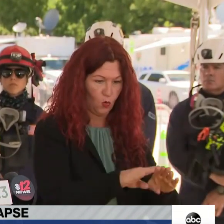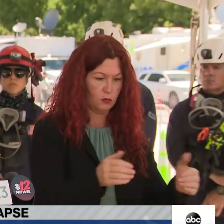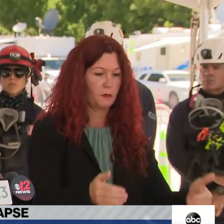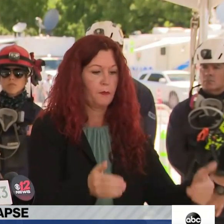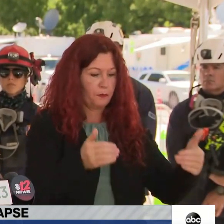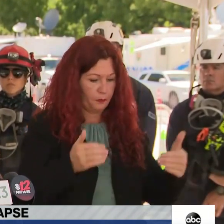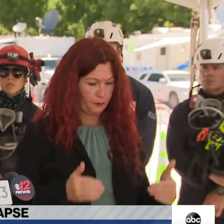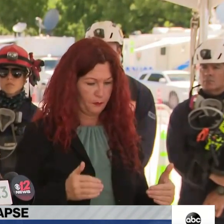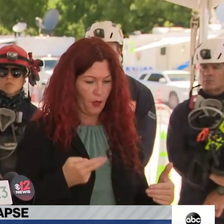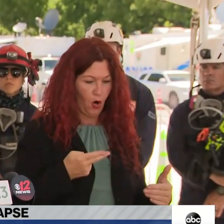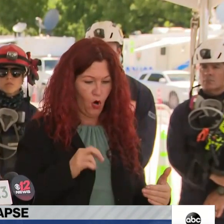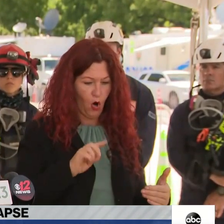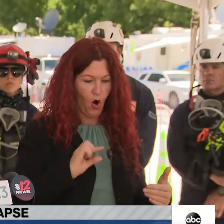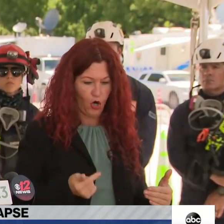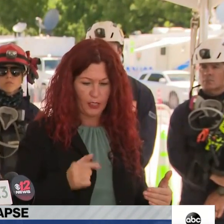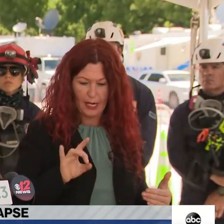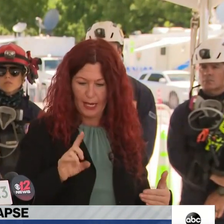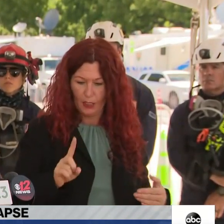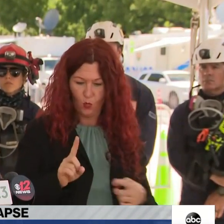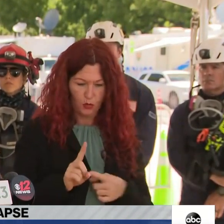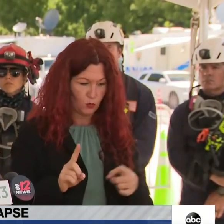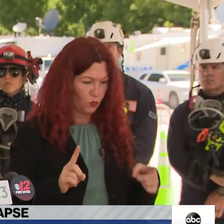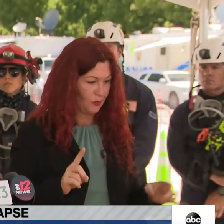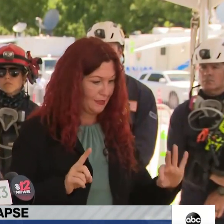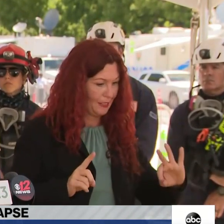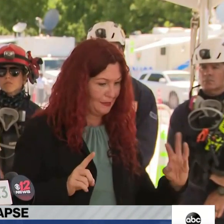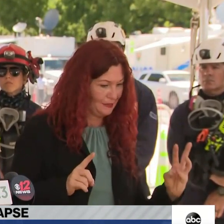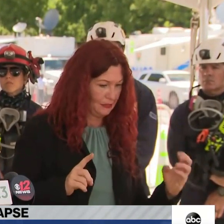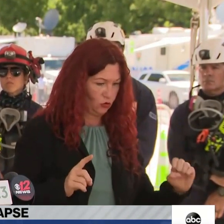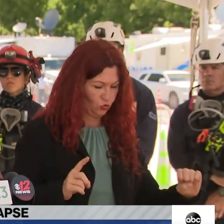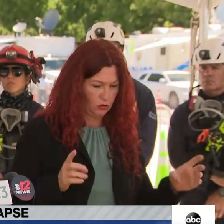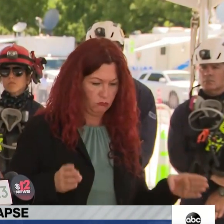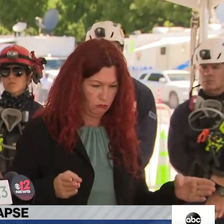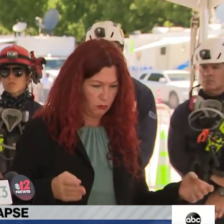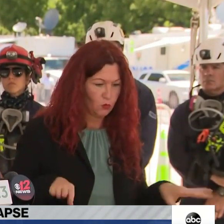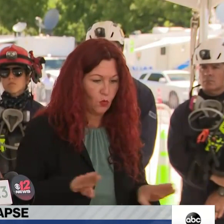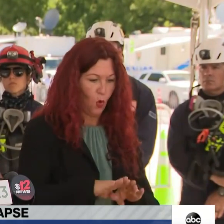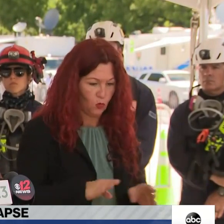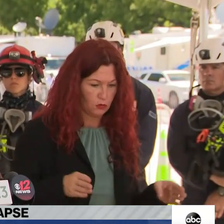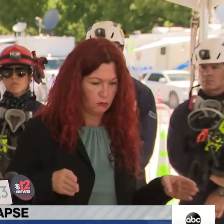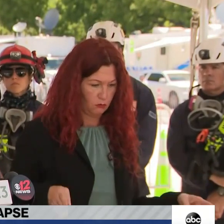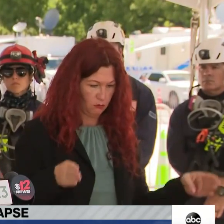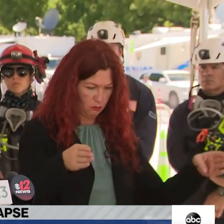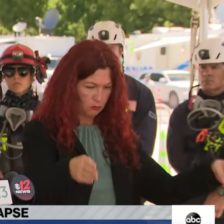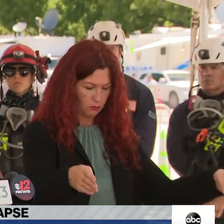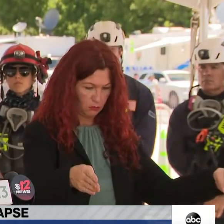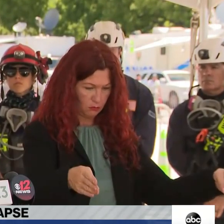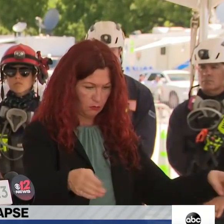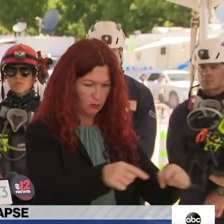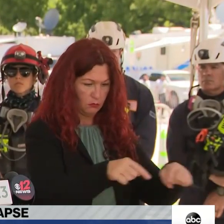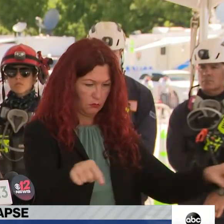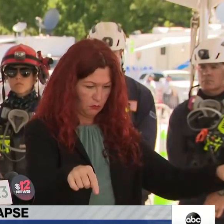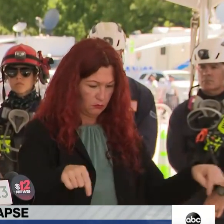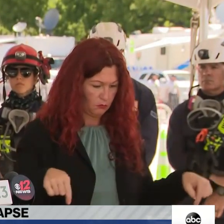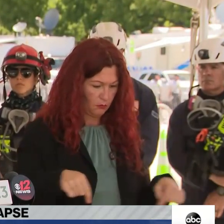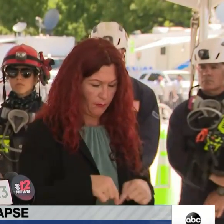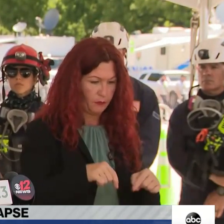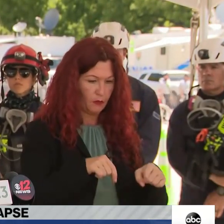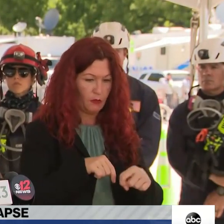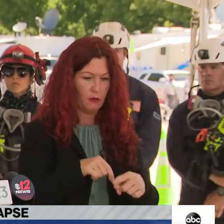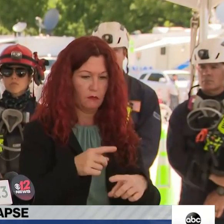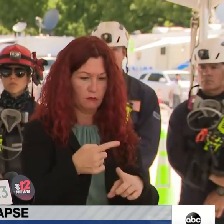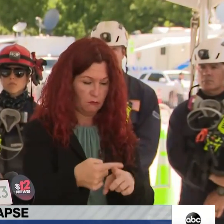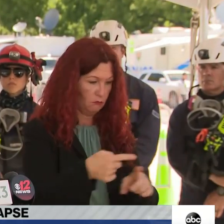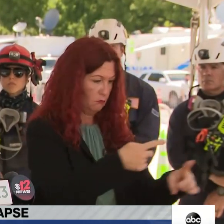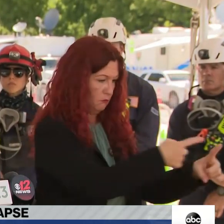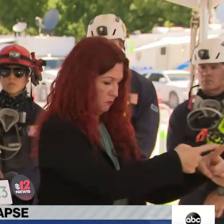Avenue from 81 Street also to 96th Street. We do have checkpoints on Collins and 81 Street, Harding